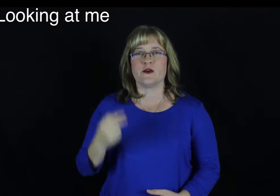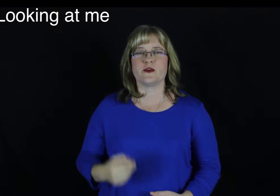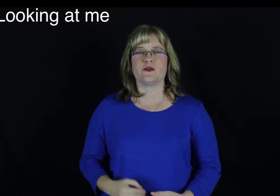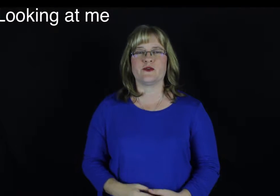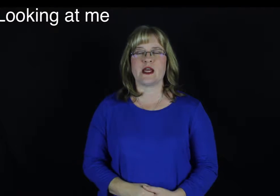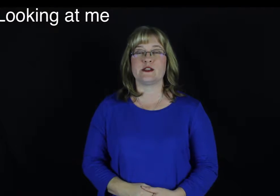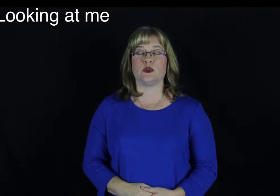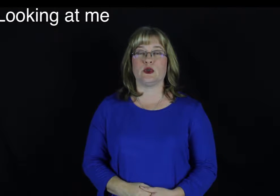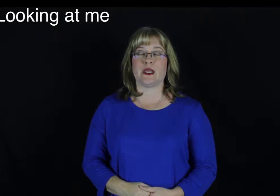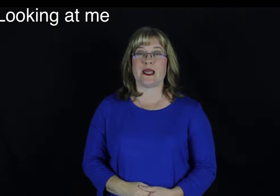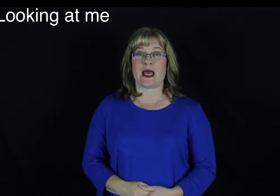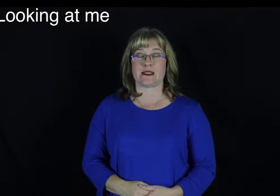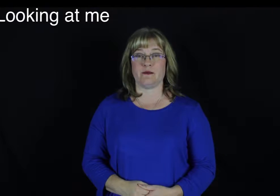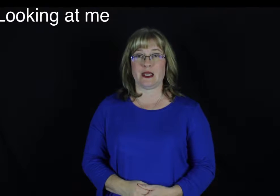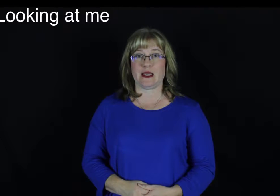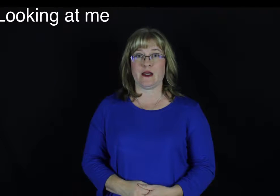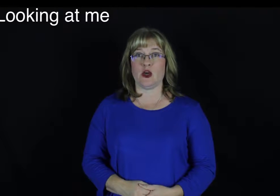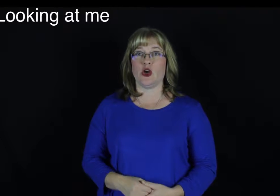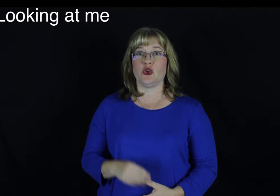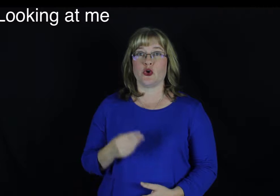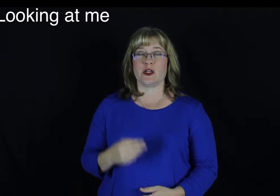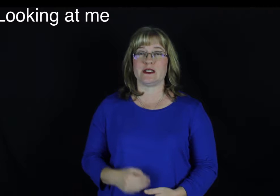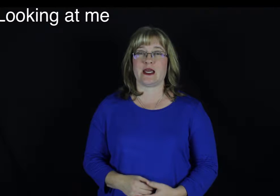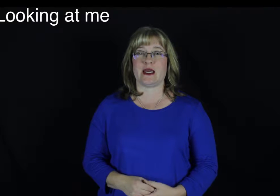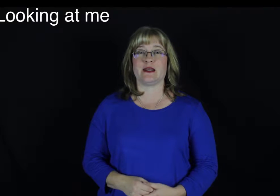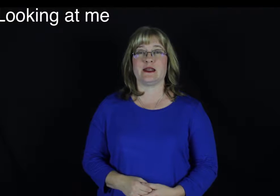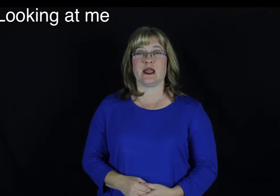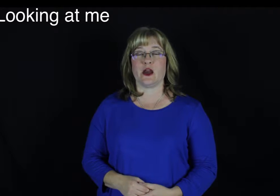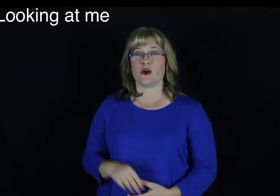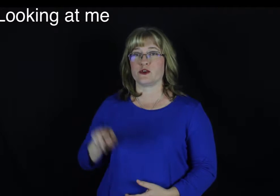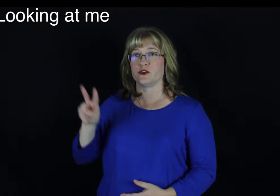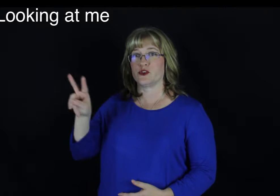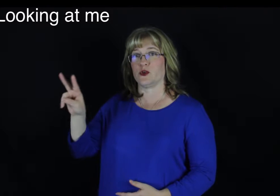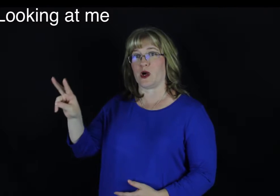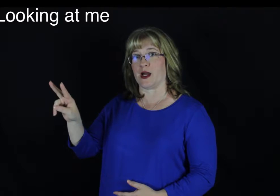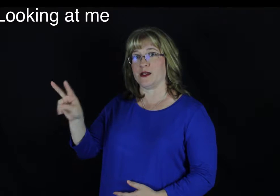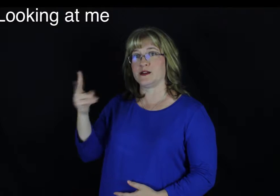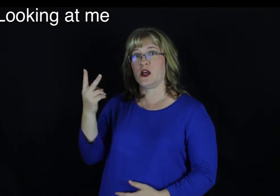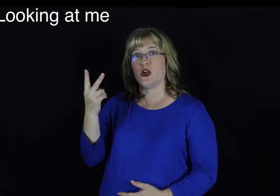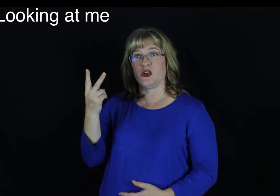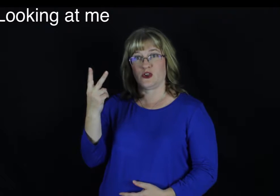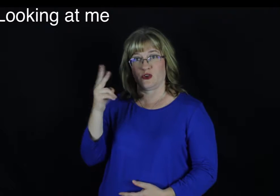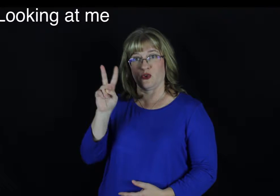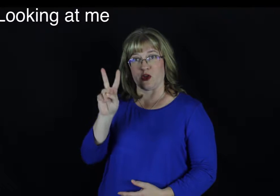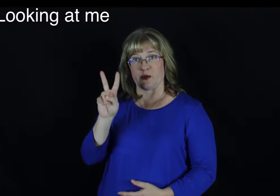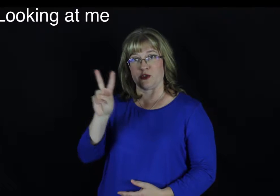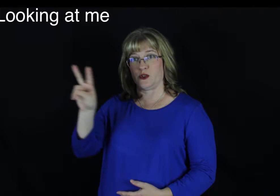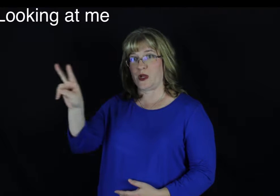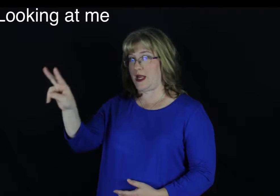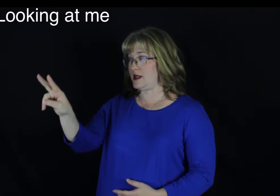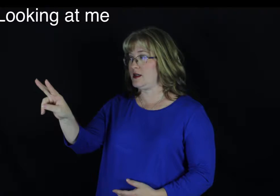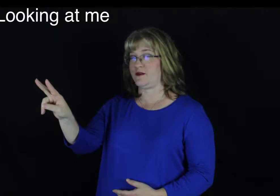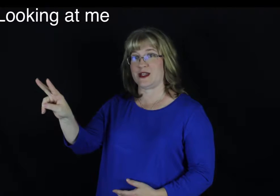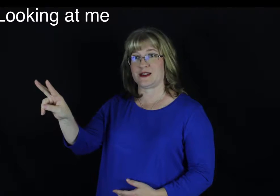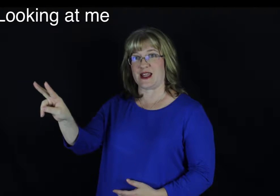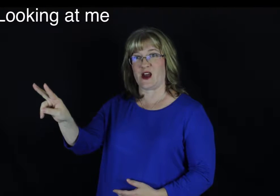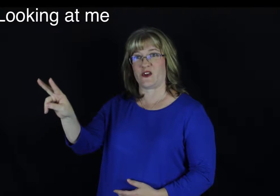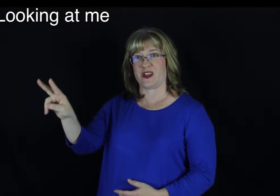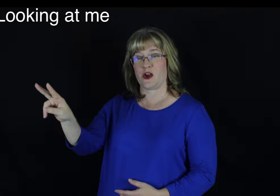For the phrase looking at me, you're going to take the character's two eyes, your number 2 hand faces out on the